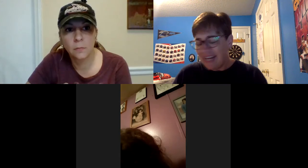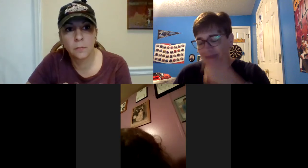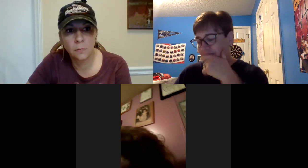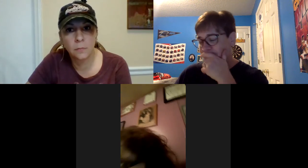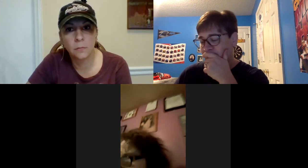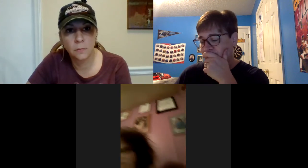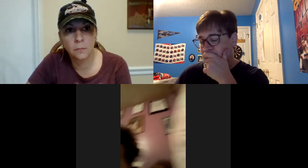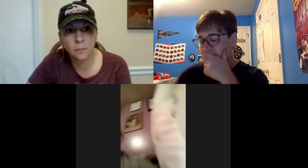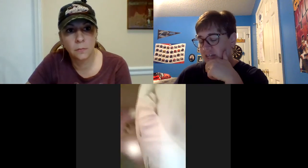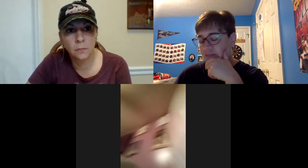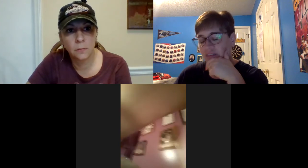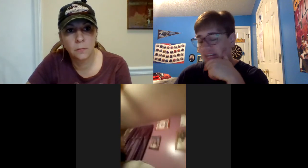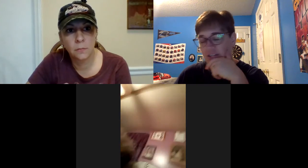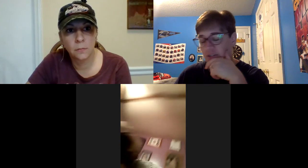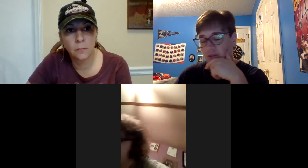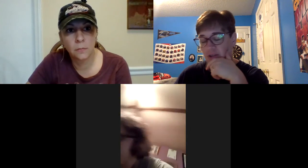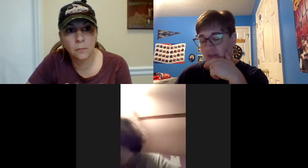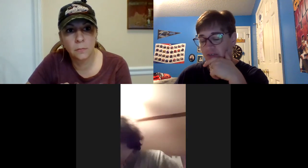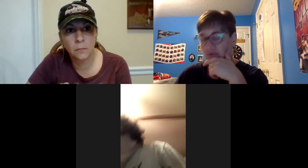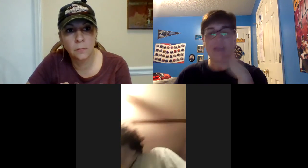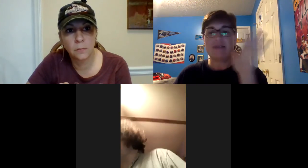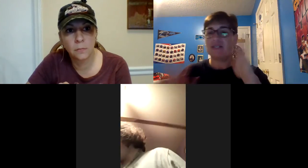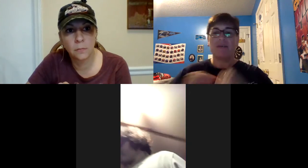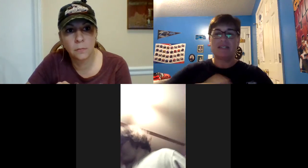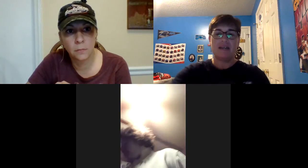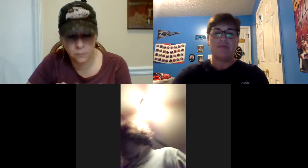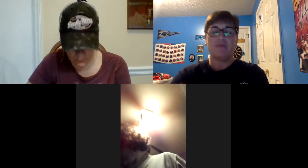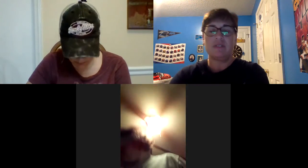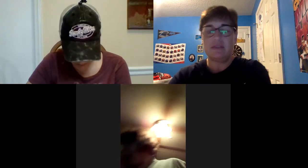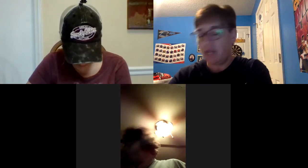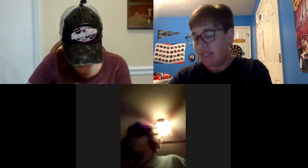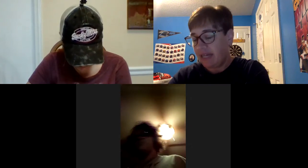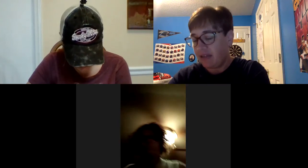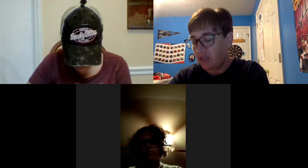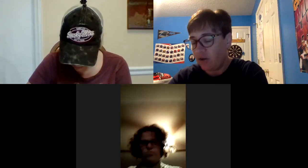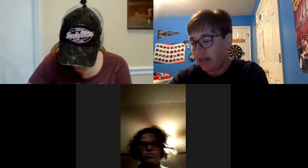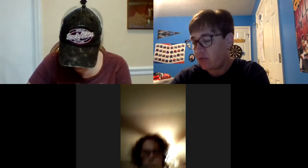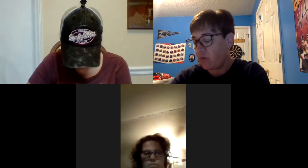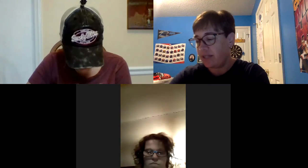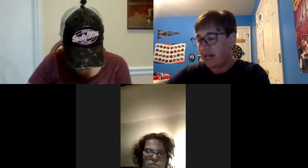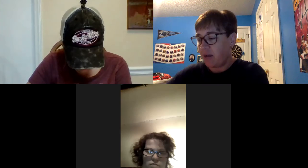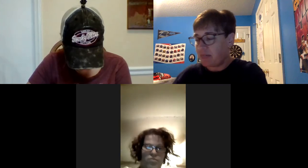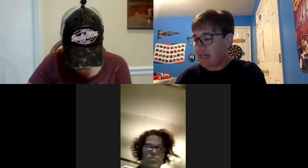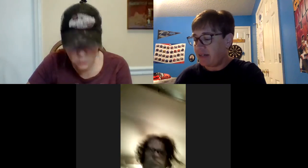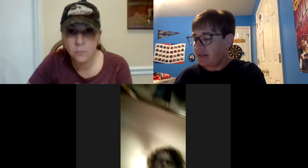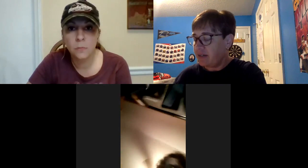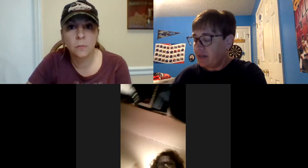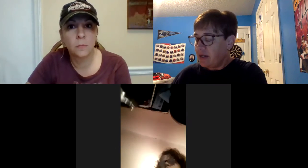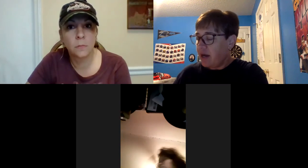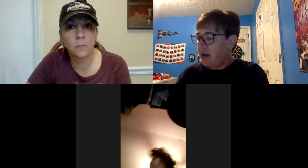See, and I feel like I took those off of, I just must not have sent out the correct one that I